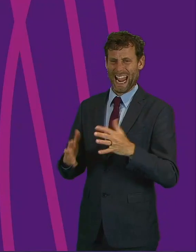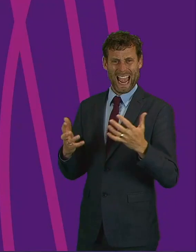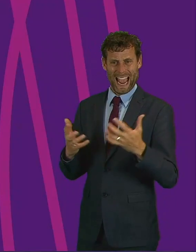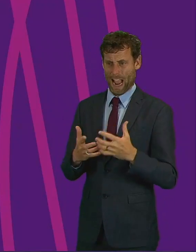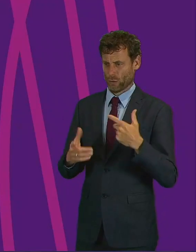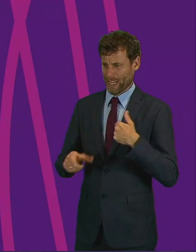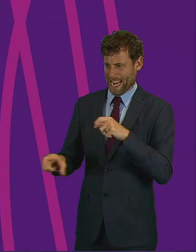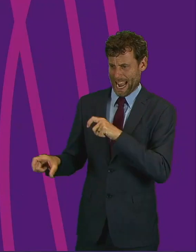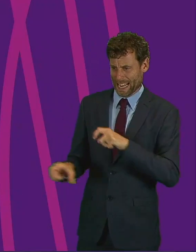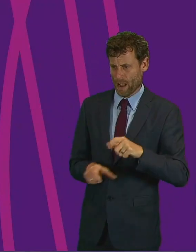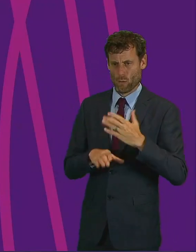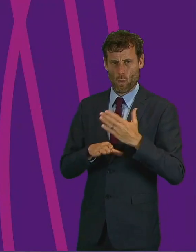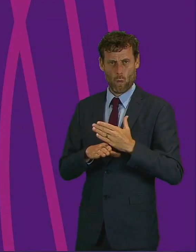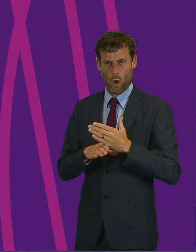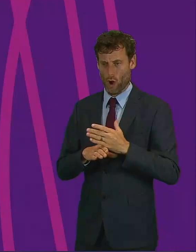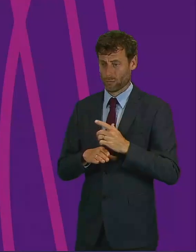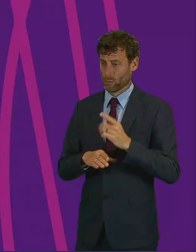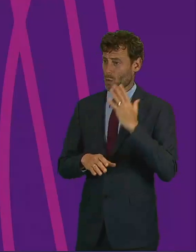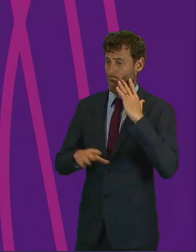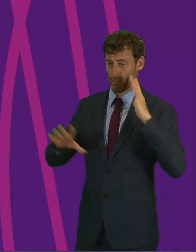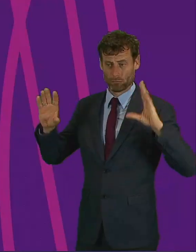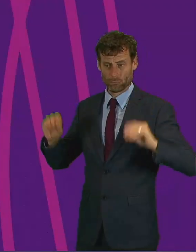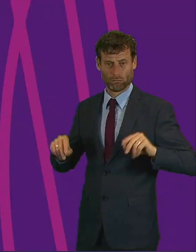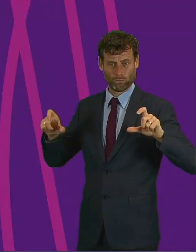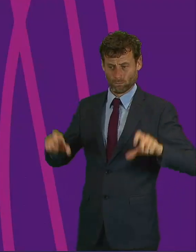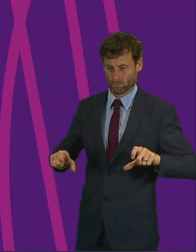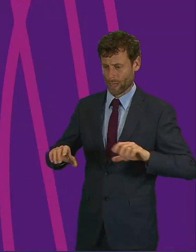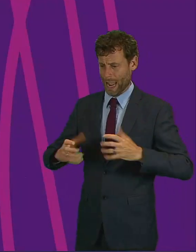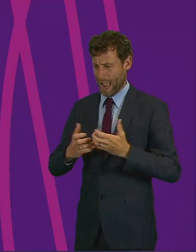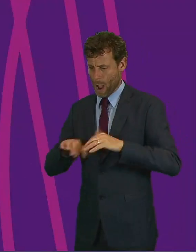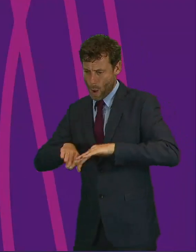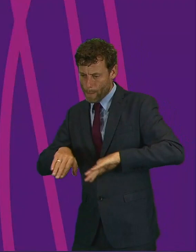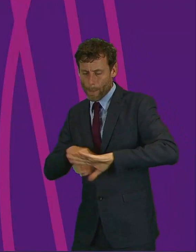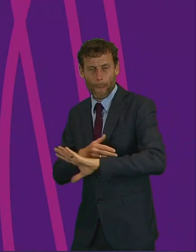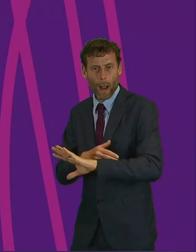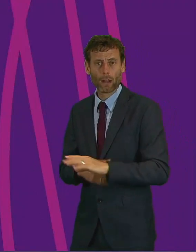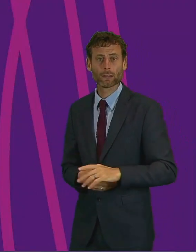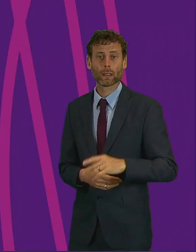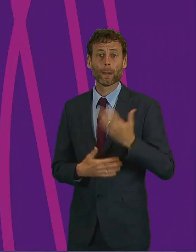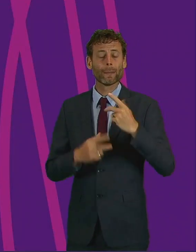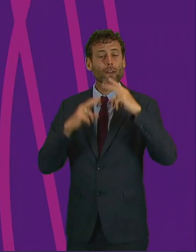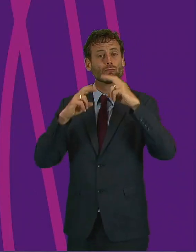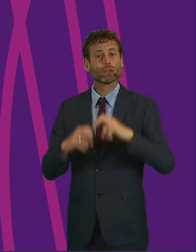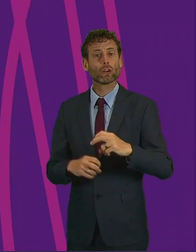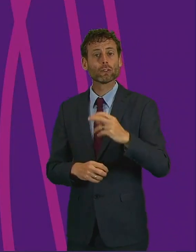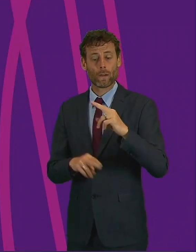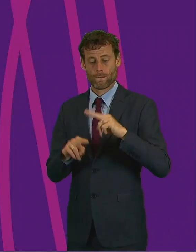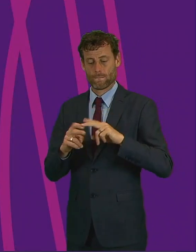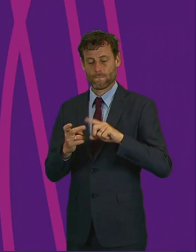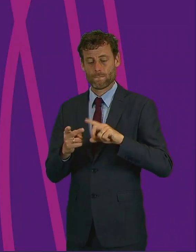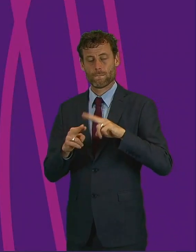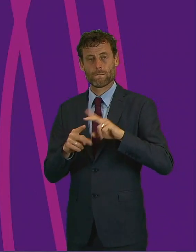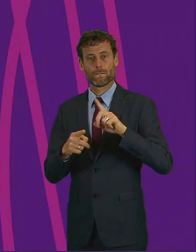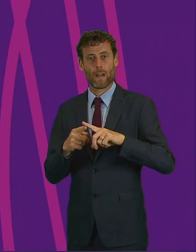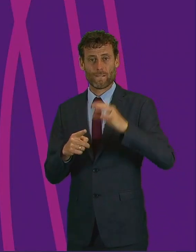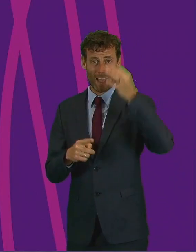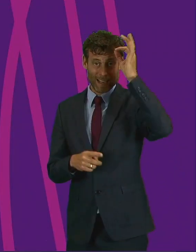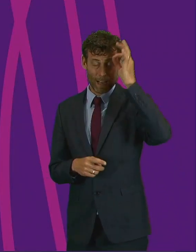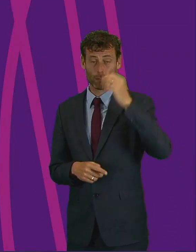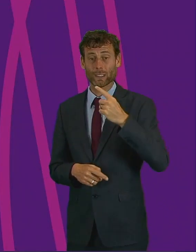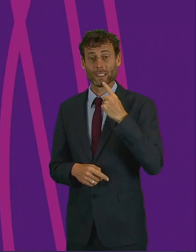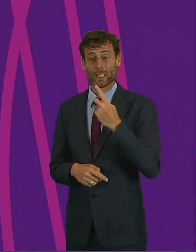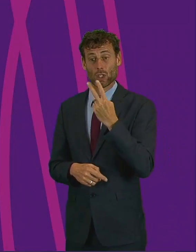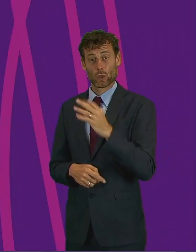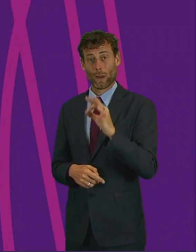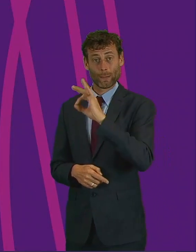new ways of working during this pandemic, figures compiled by 5 councils show that 20% of primary school pupils